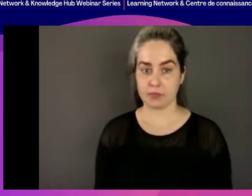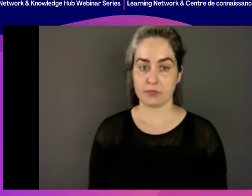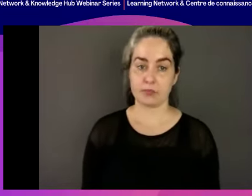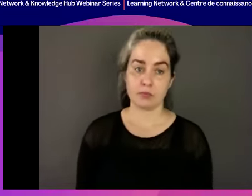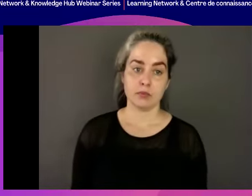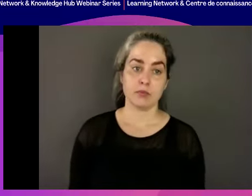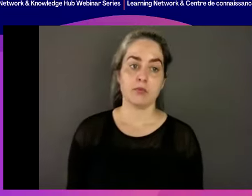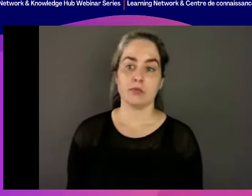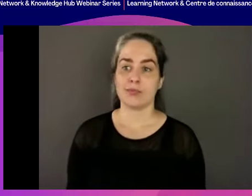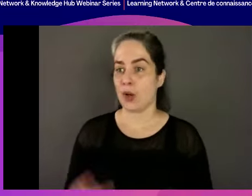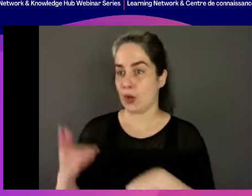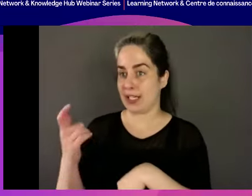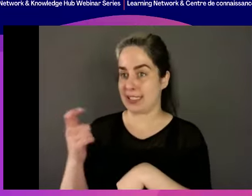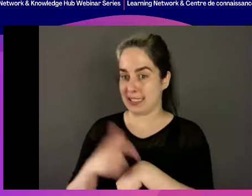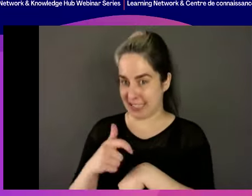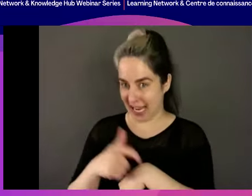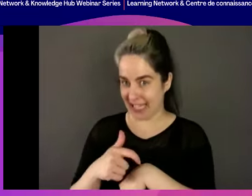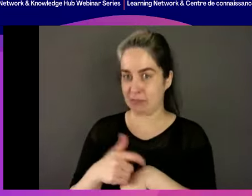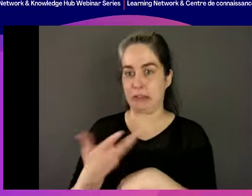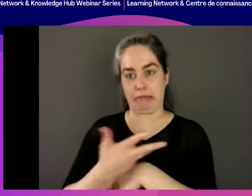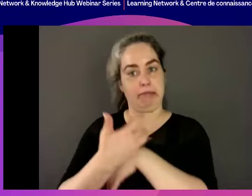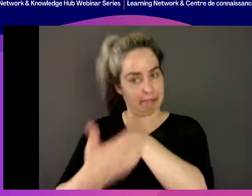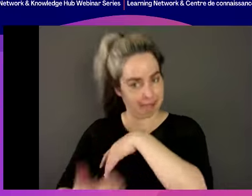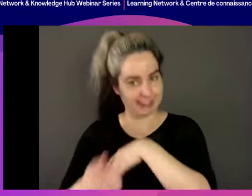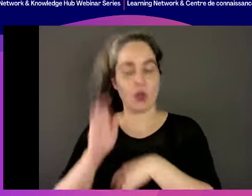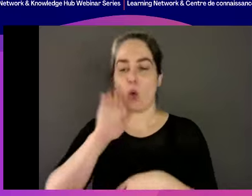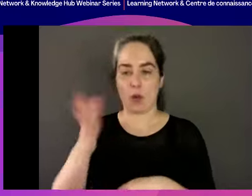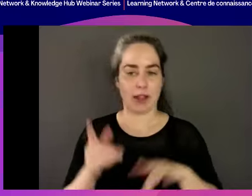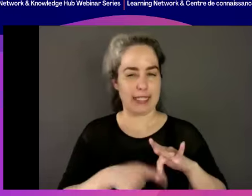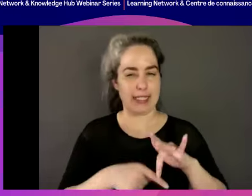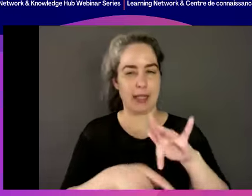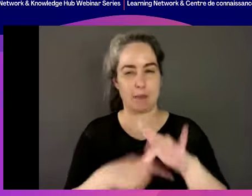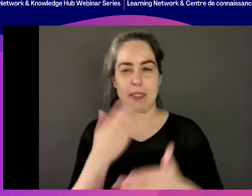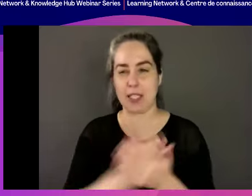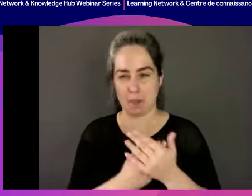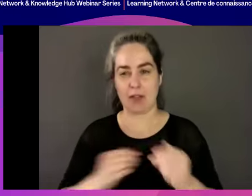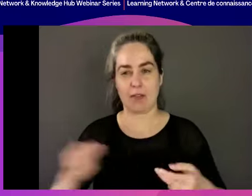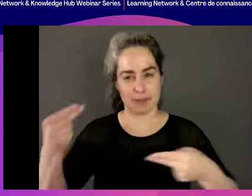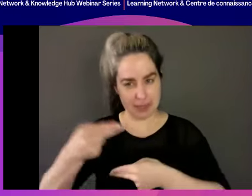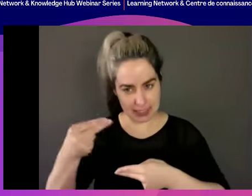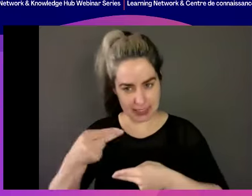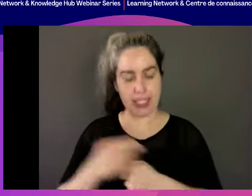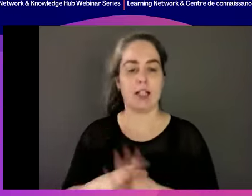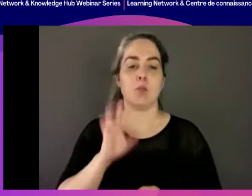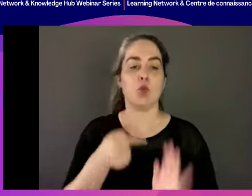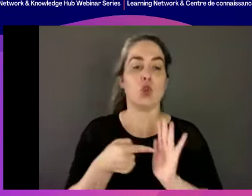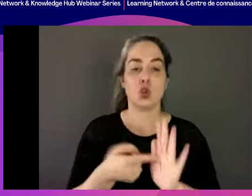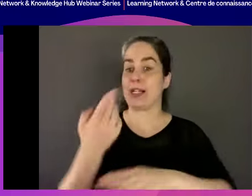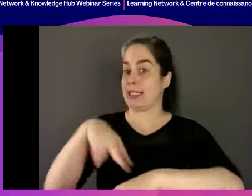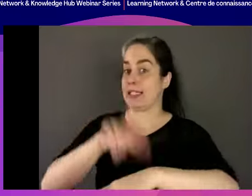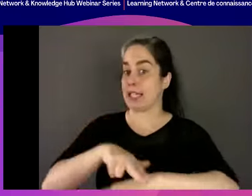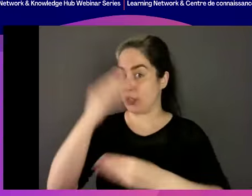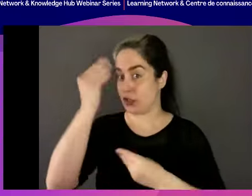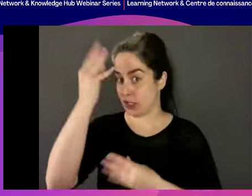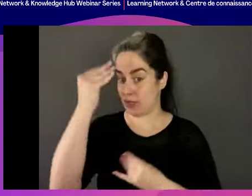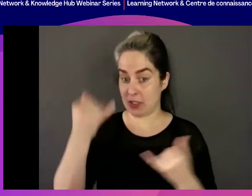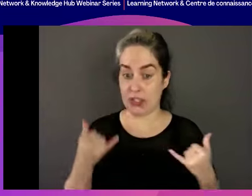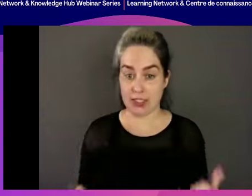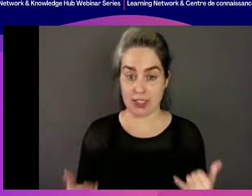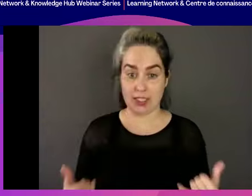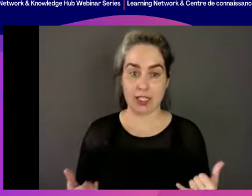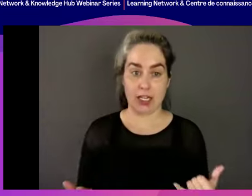Just out of time, I'm going to skip through some of these slides, but they're just showing that national data today is showing higher levels